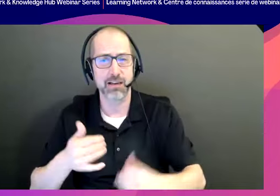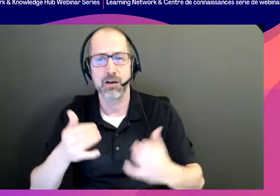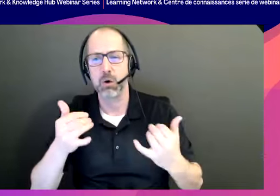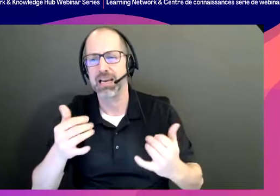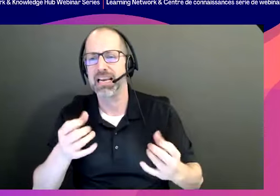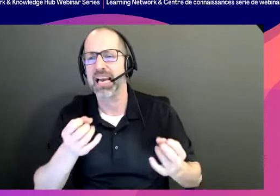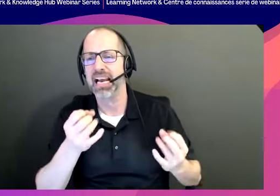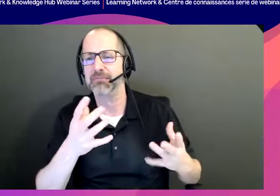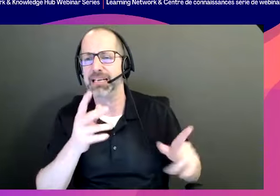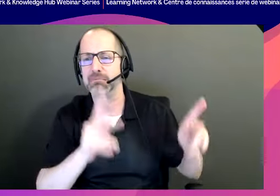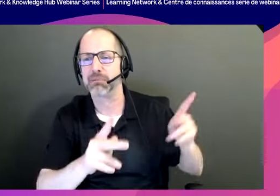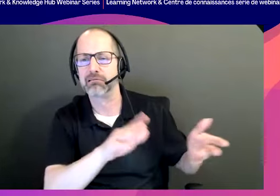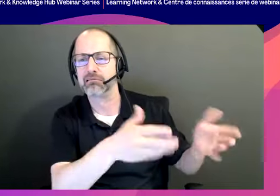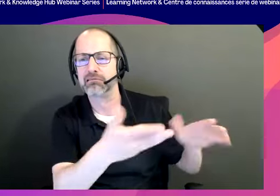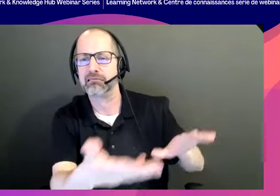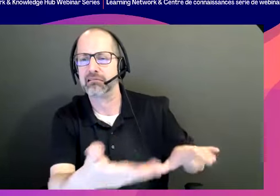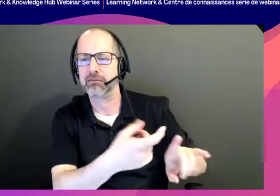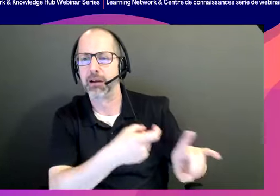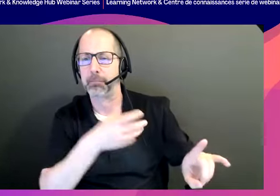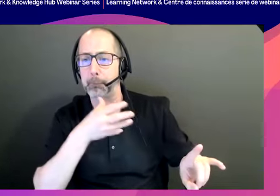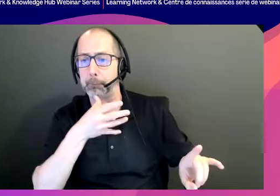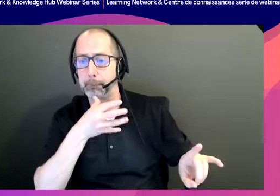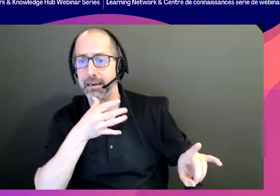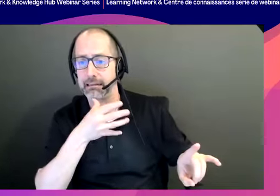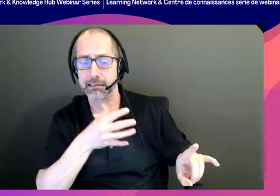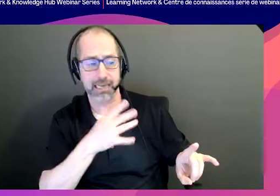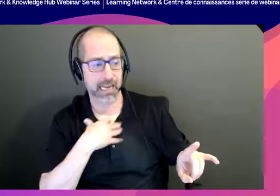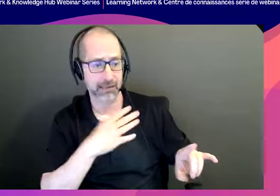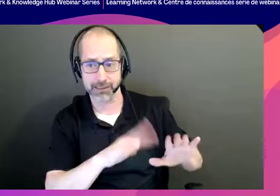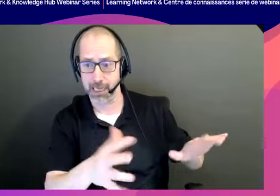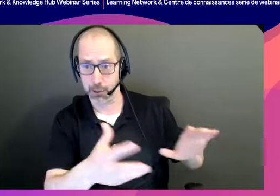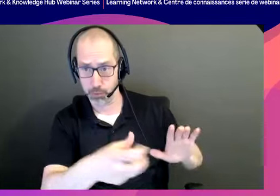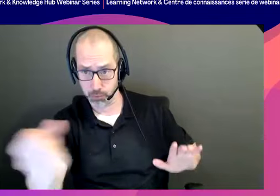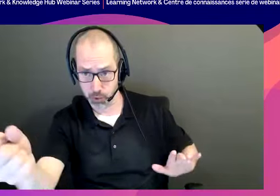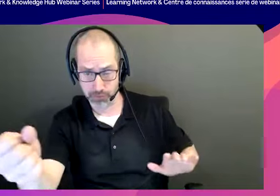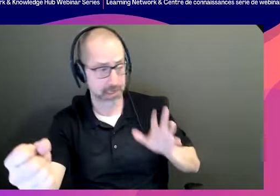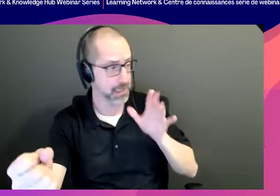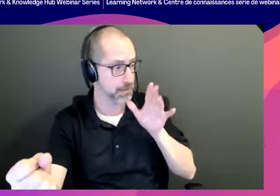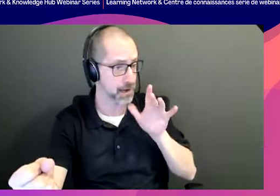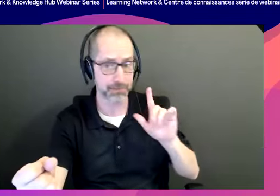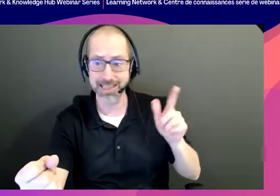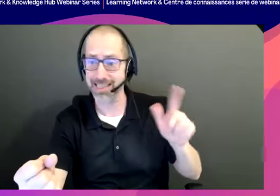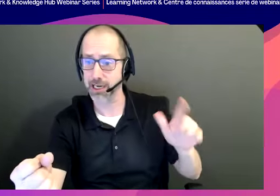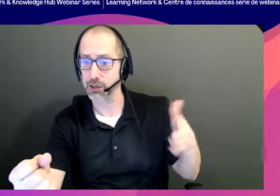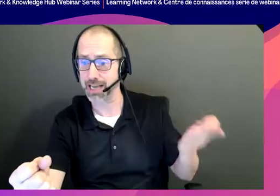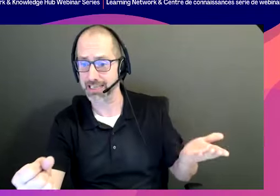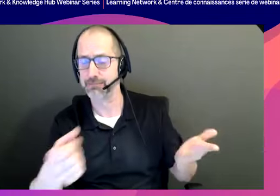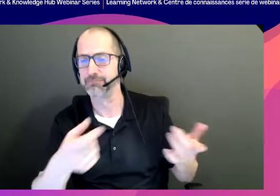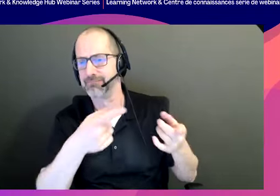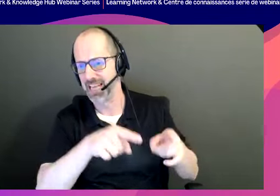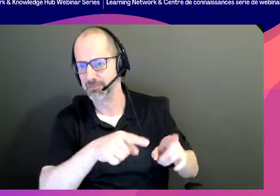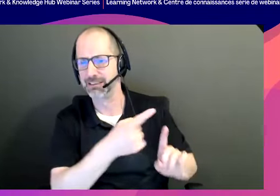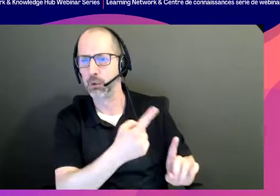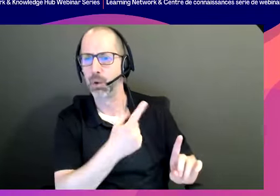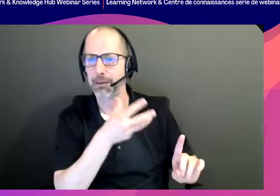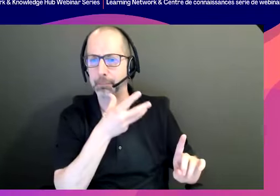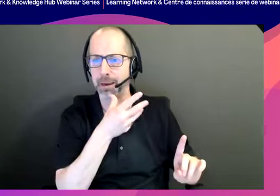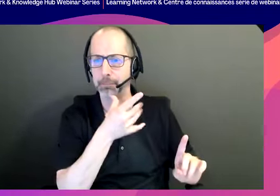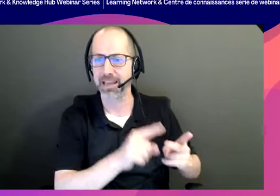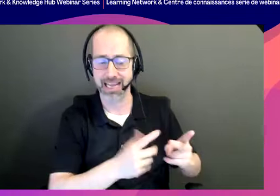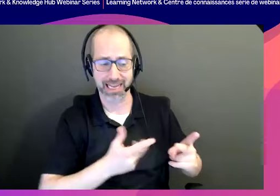rate that increases for mothers who have had their child removed from them. In this project, we tragically lost a mom and a youth who were participating